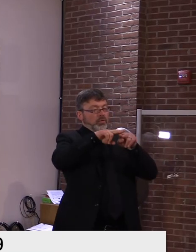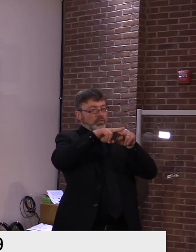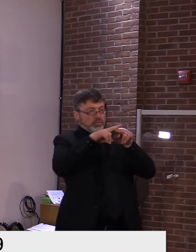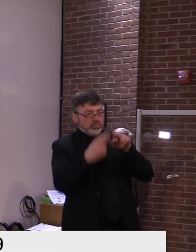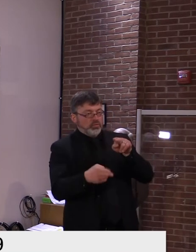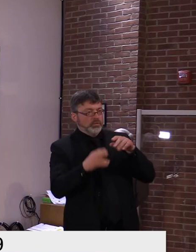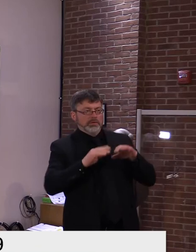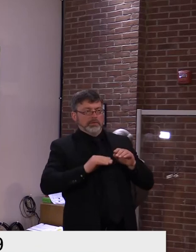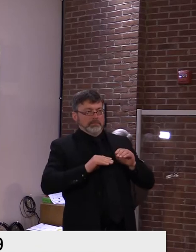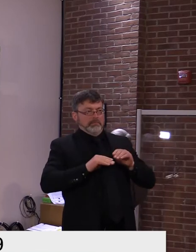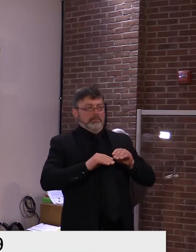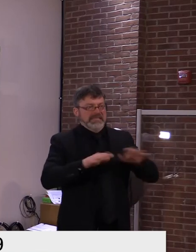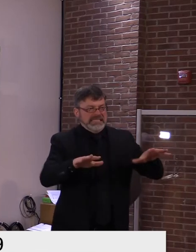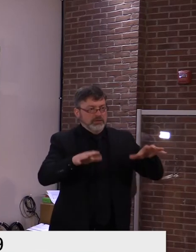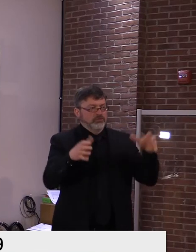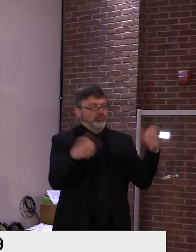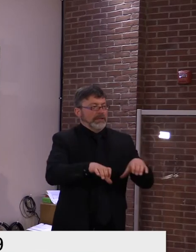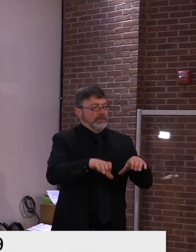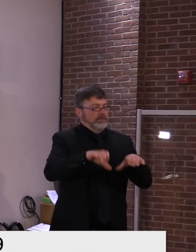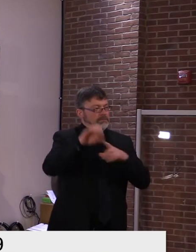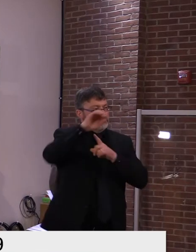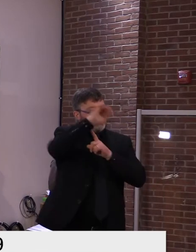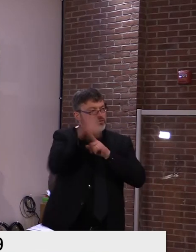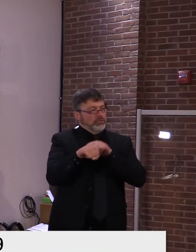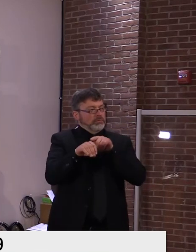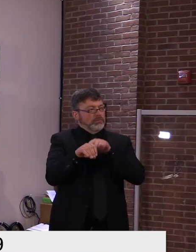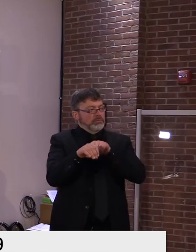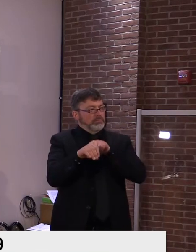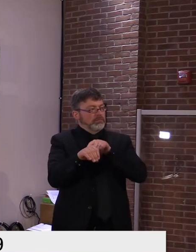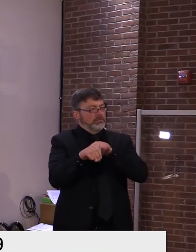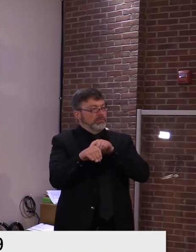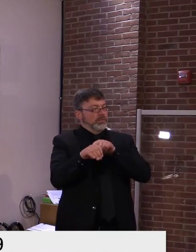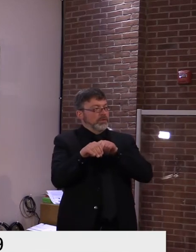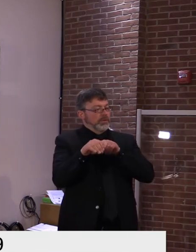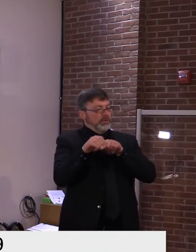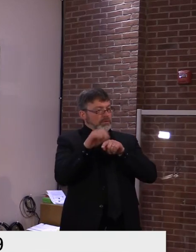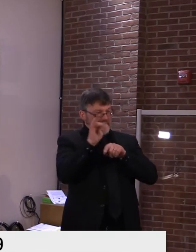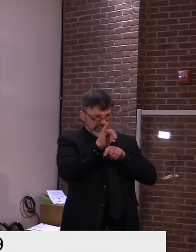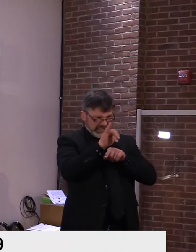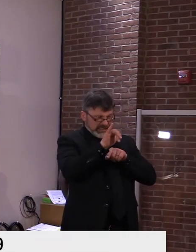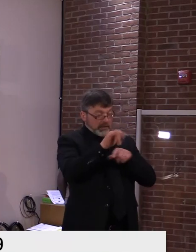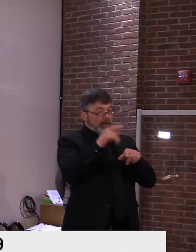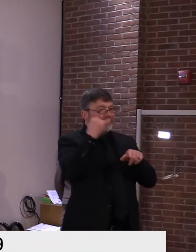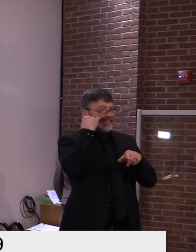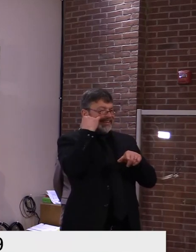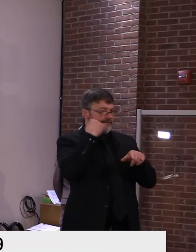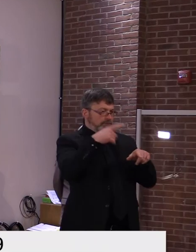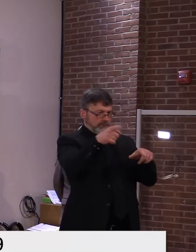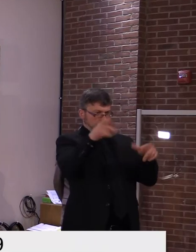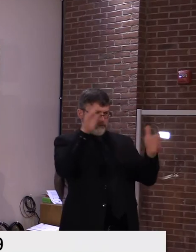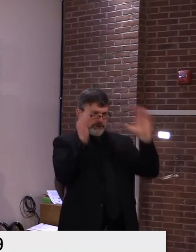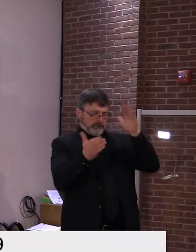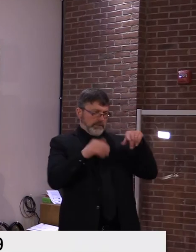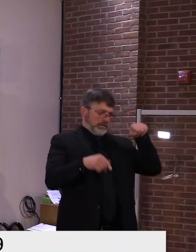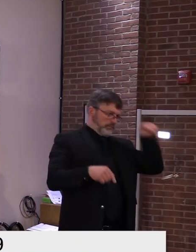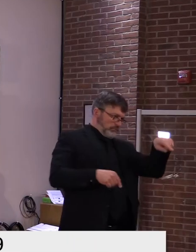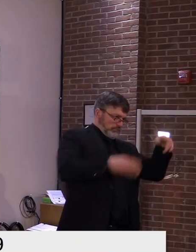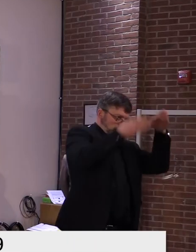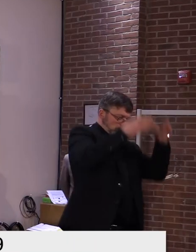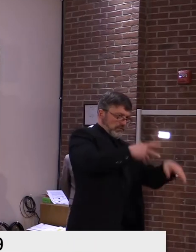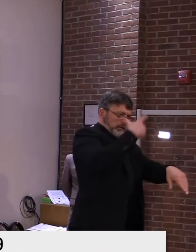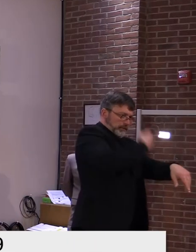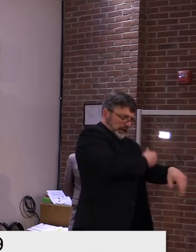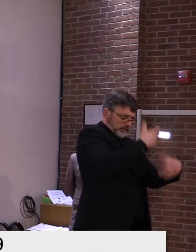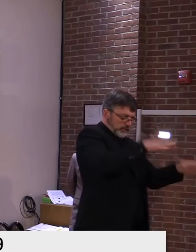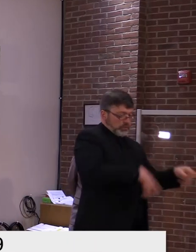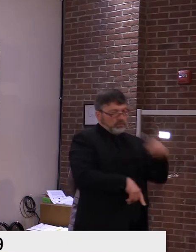versus those who have gotten the placebo. The only trial of vaccine I'm aware of that actually intentionally did that as